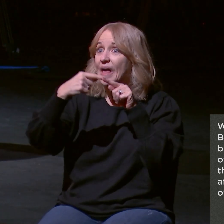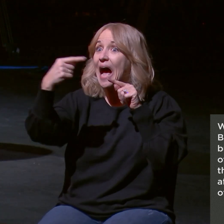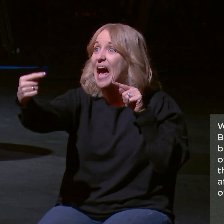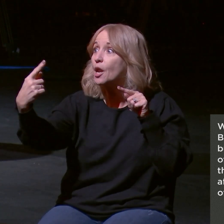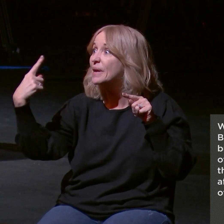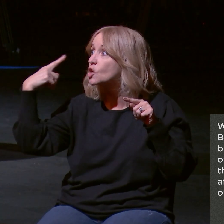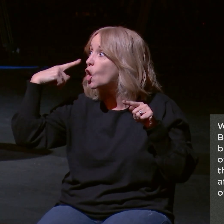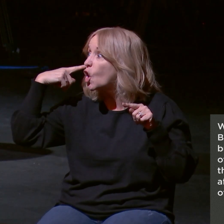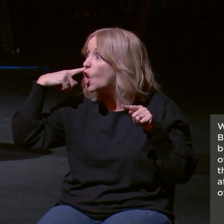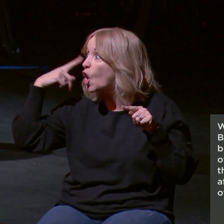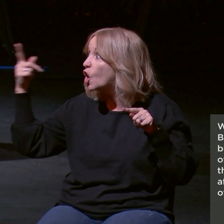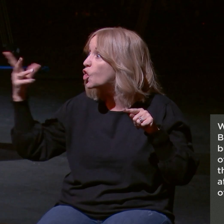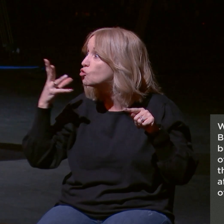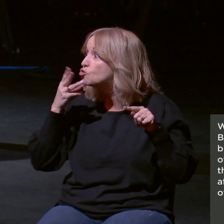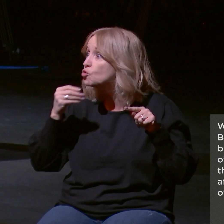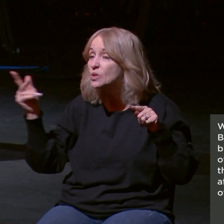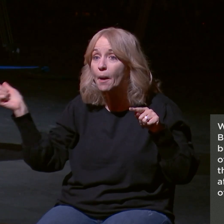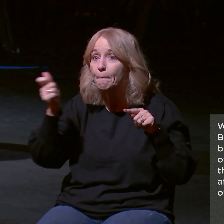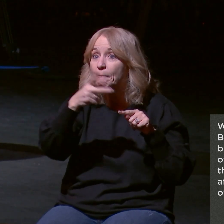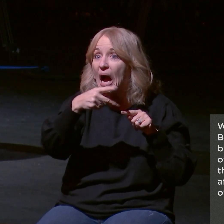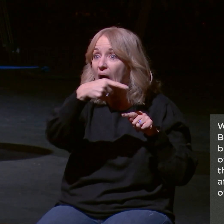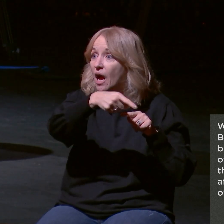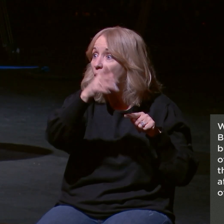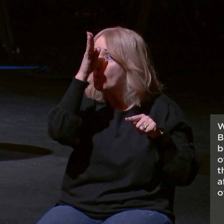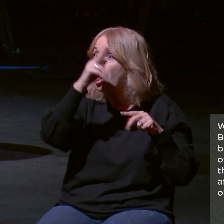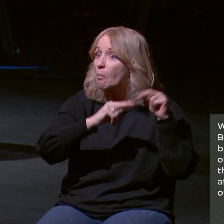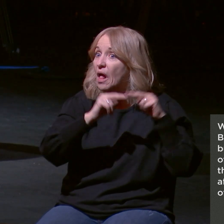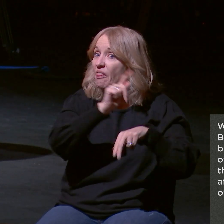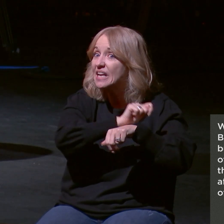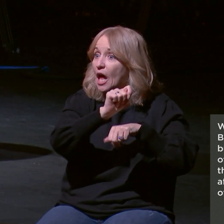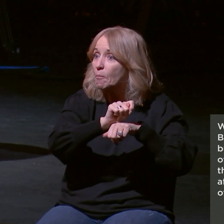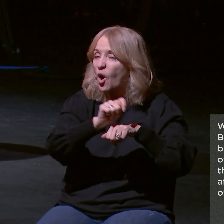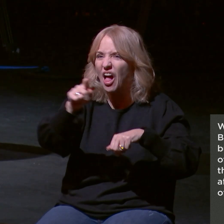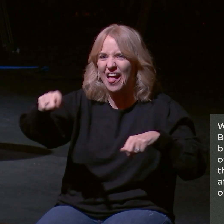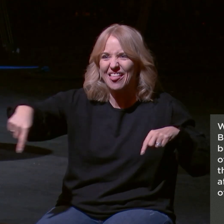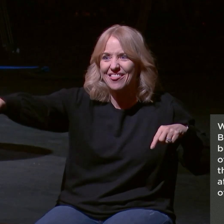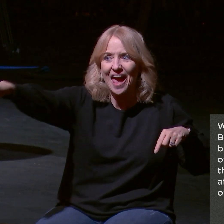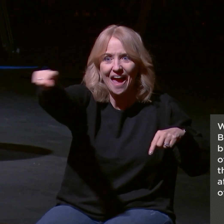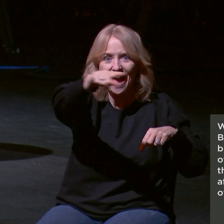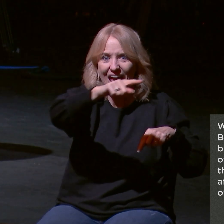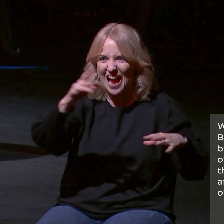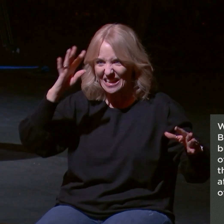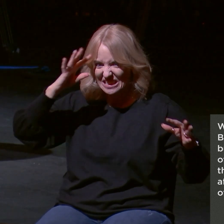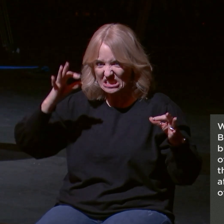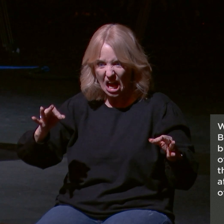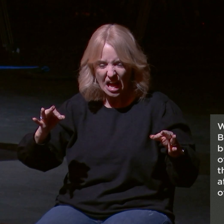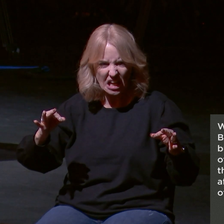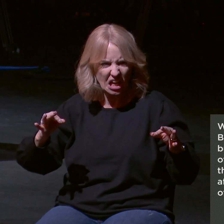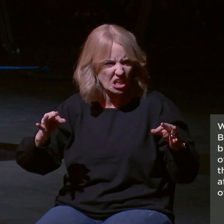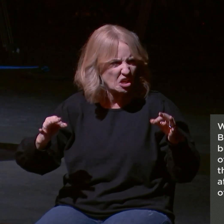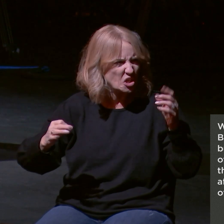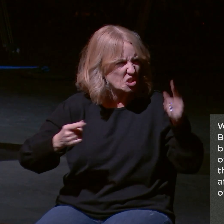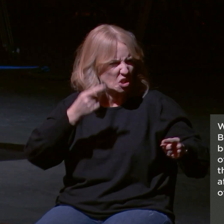Lord, the God of Israel, verse 4, they set out to discourage the people of Judah and make them afraid to go on building.